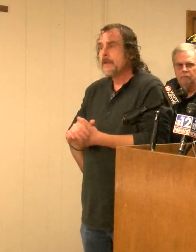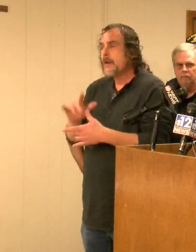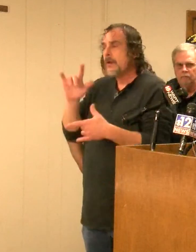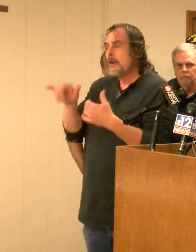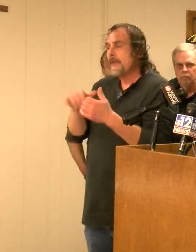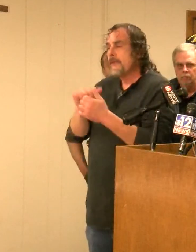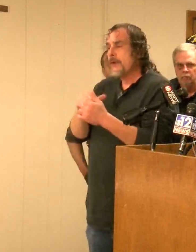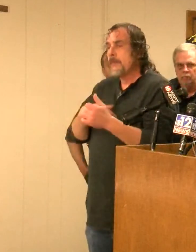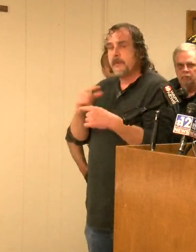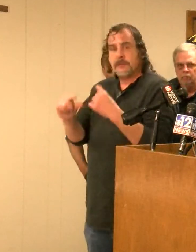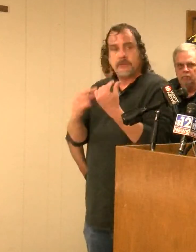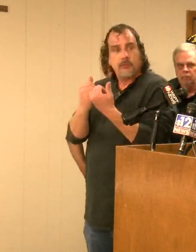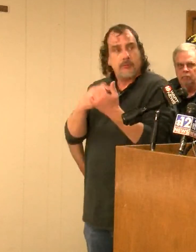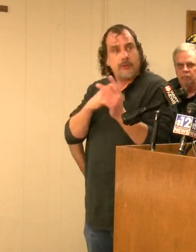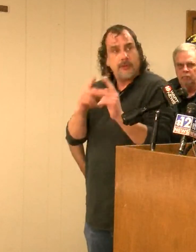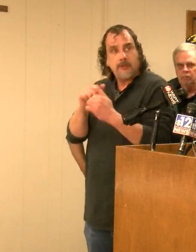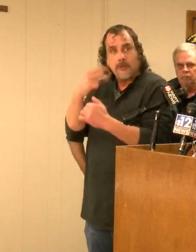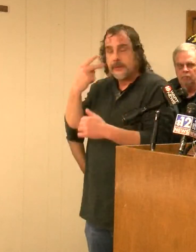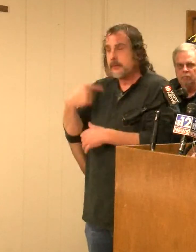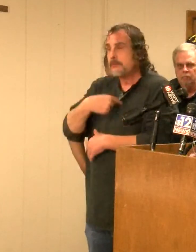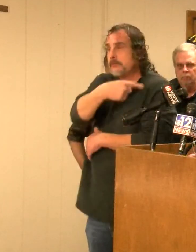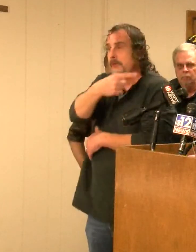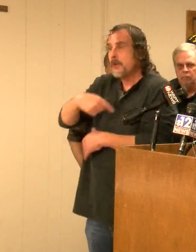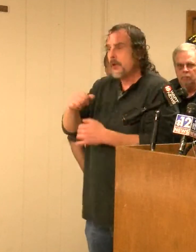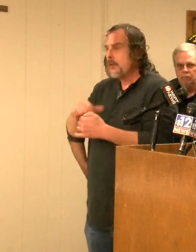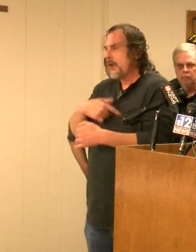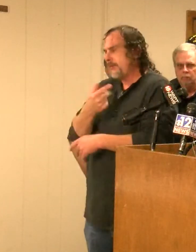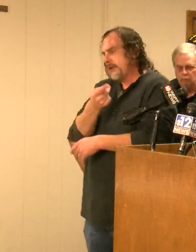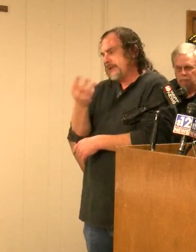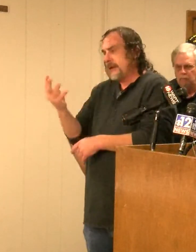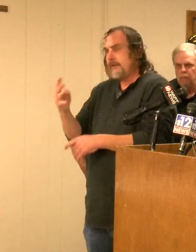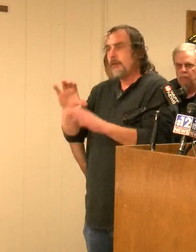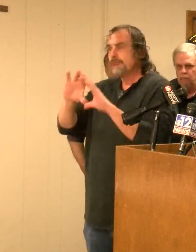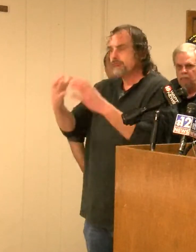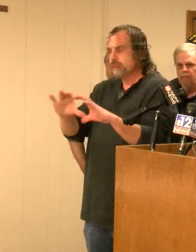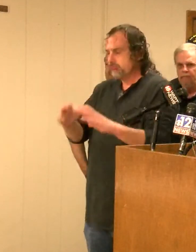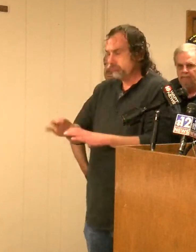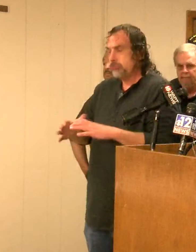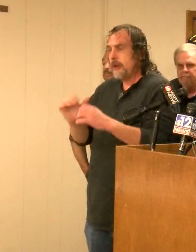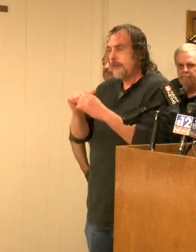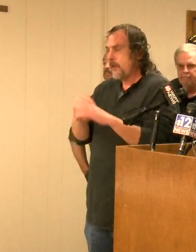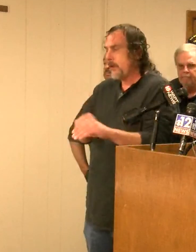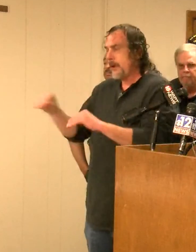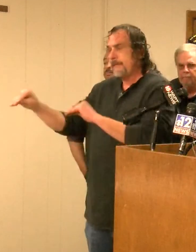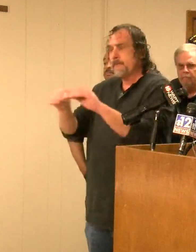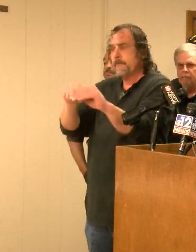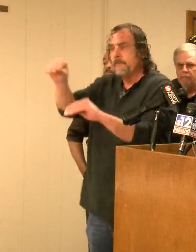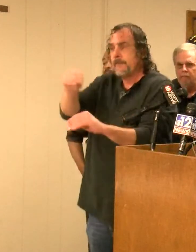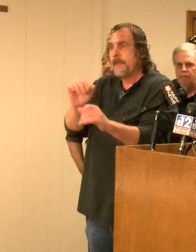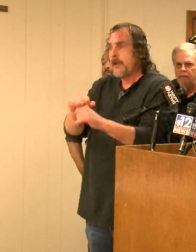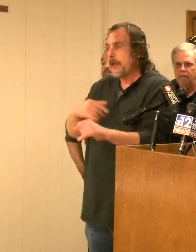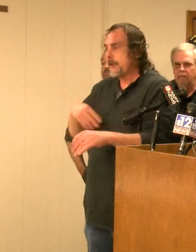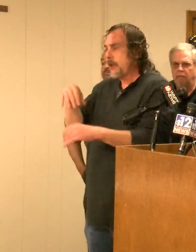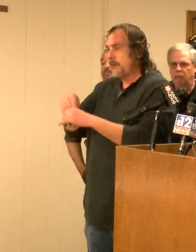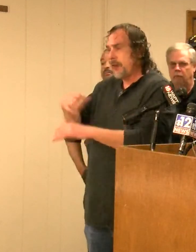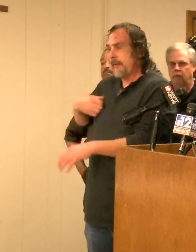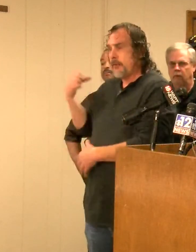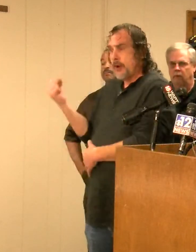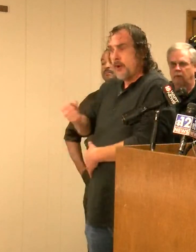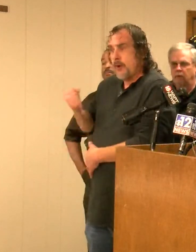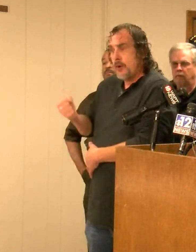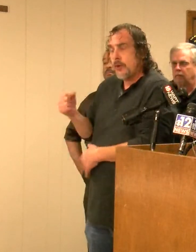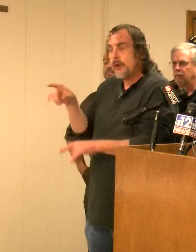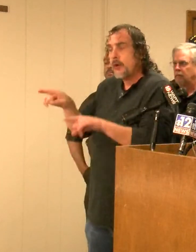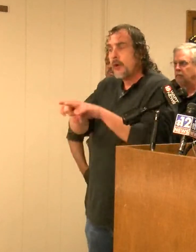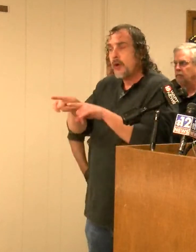group of individuals you see up here, we have several task force that we've mobilized, and we have several that are in reserves as well.